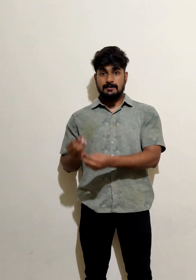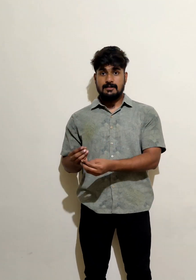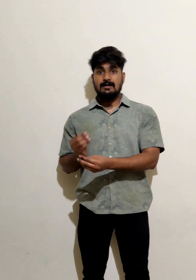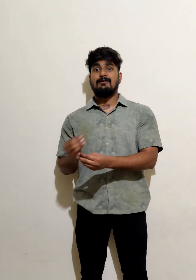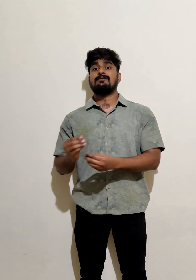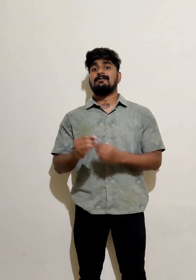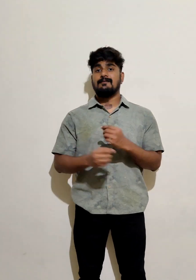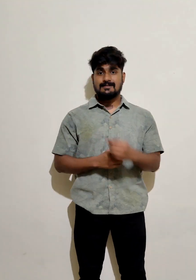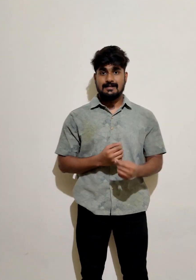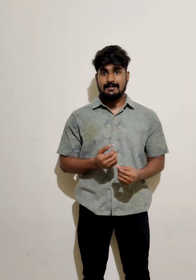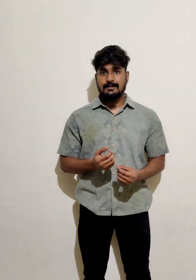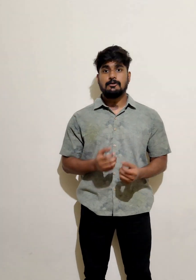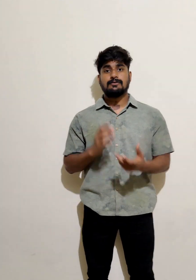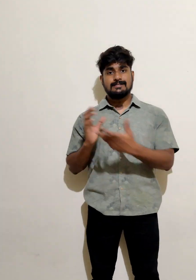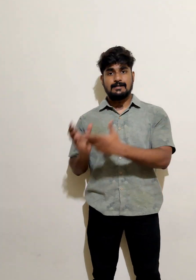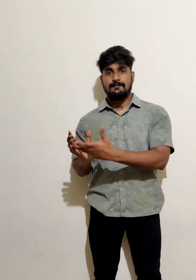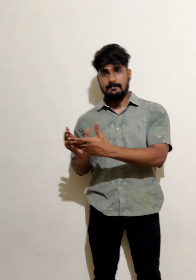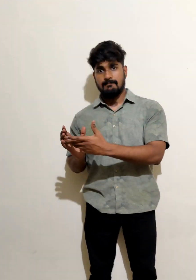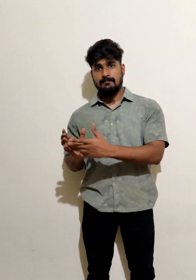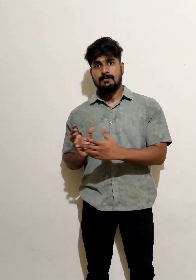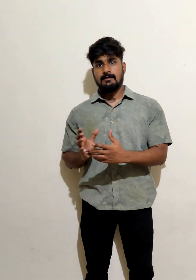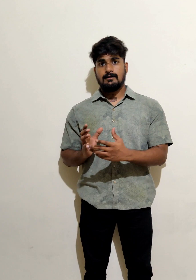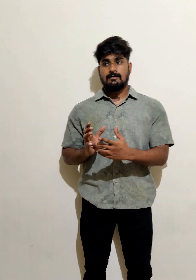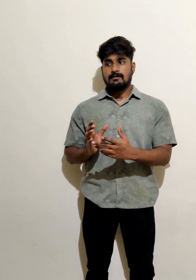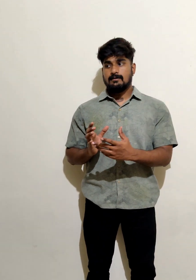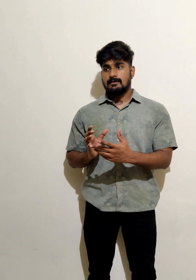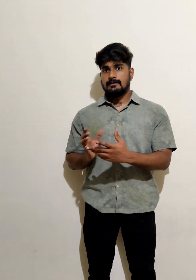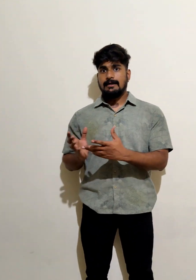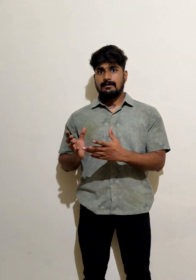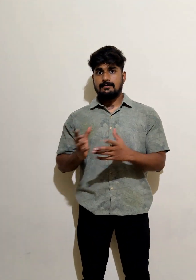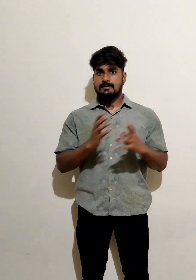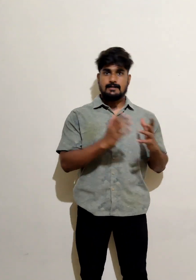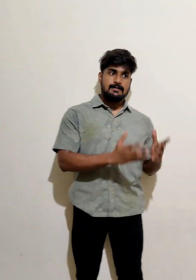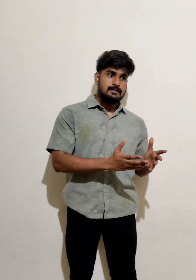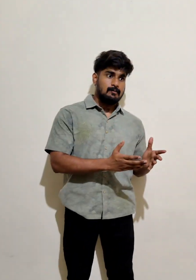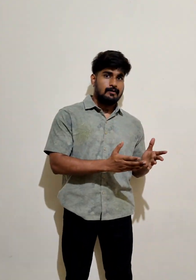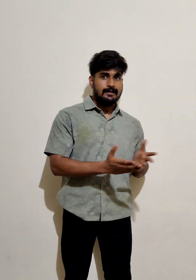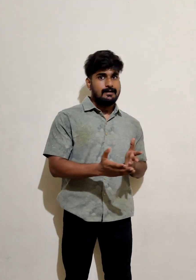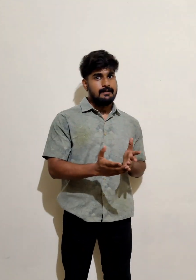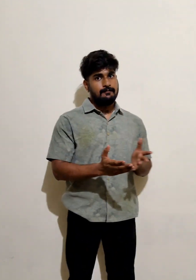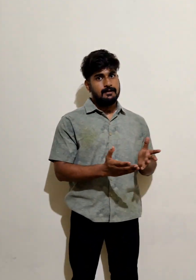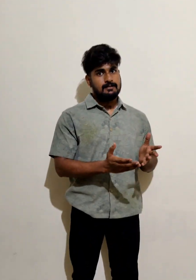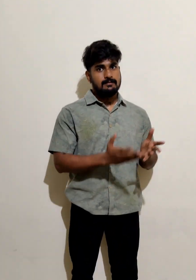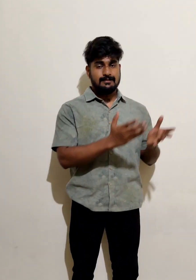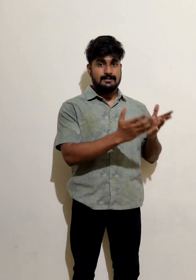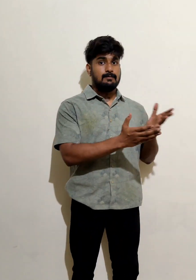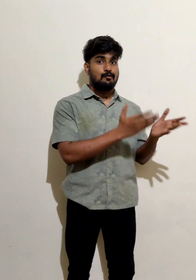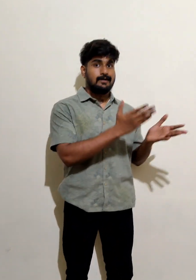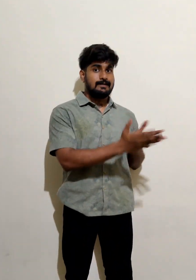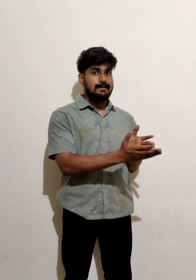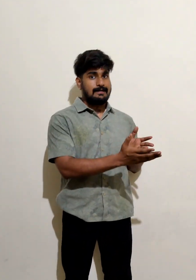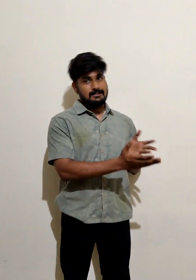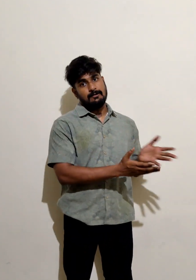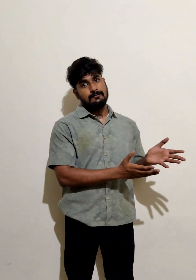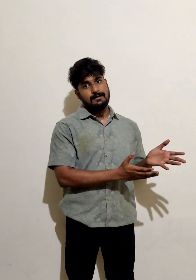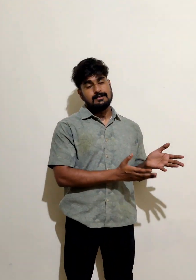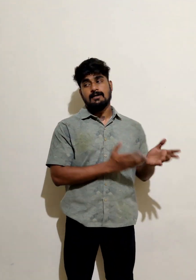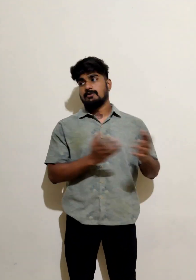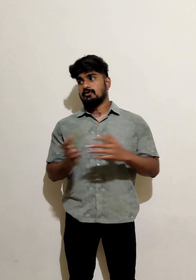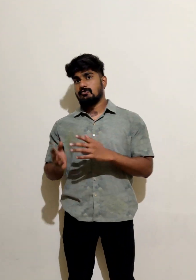information about their functionality to the JVM. That this is the protected keywords, this is the protected access modifiers.